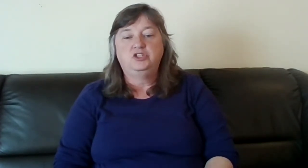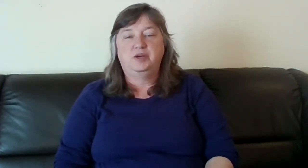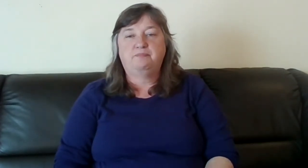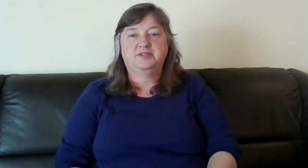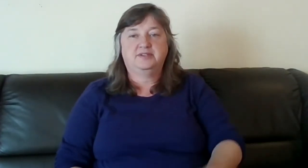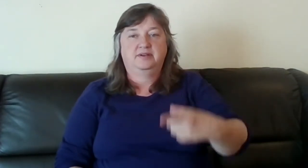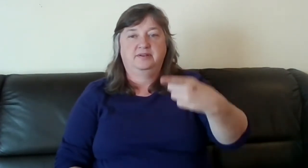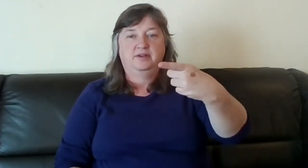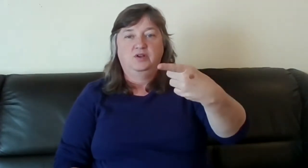Chips.